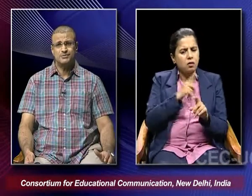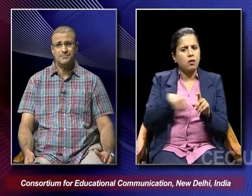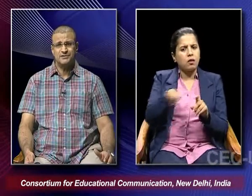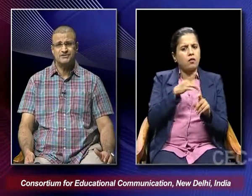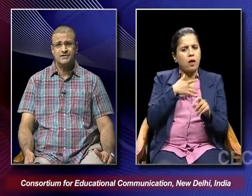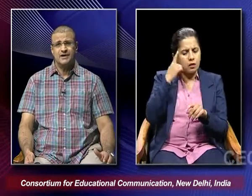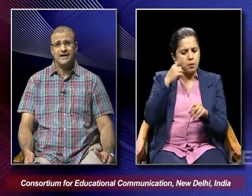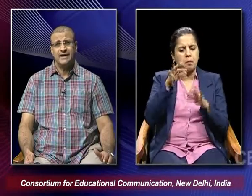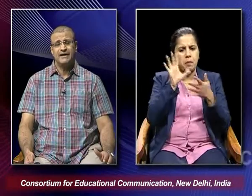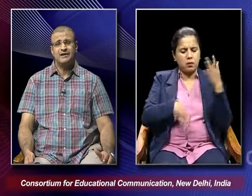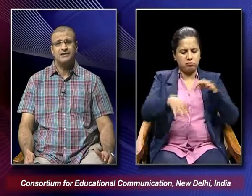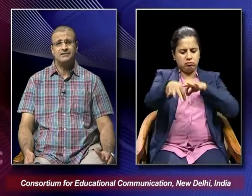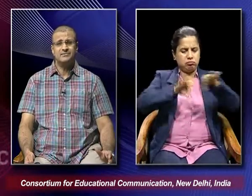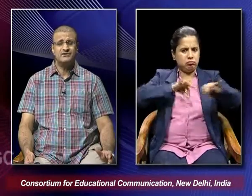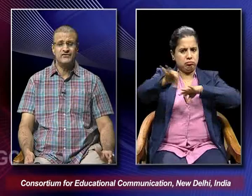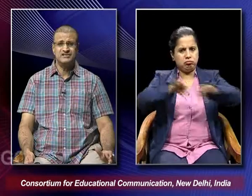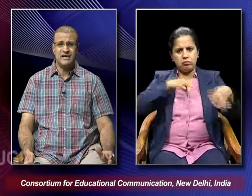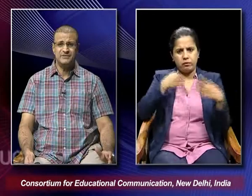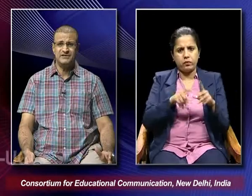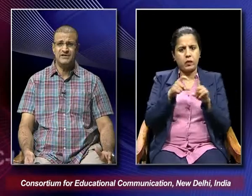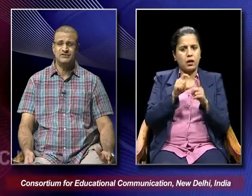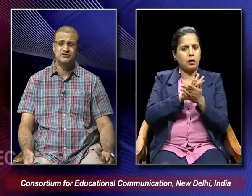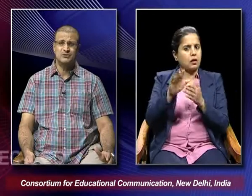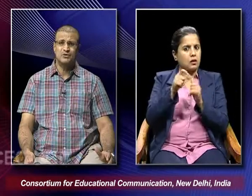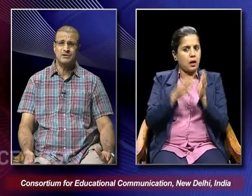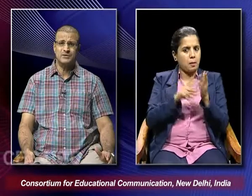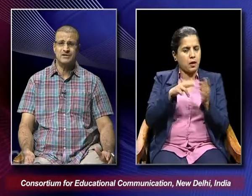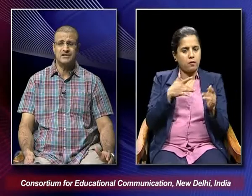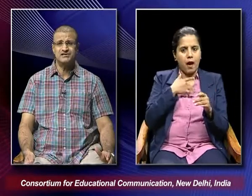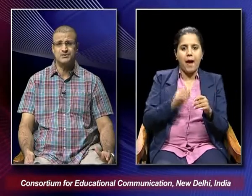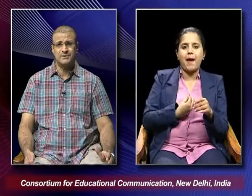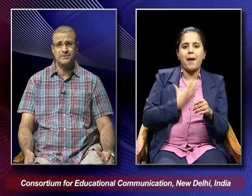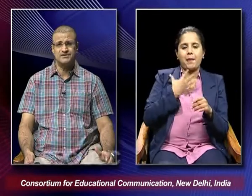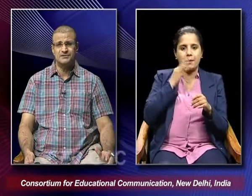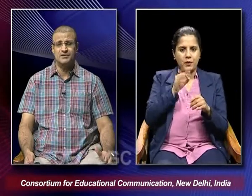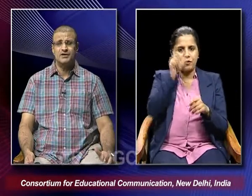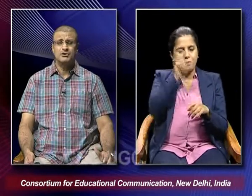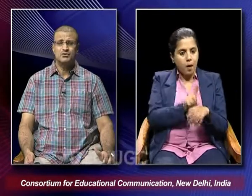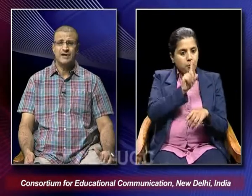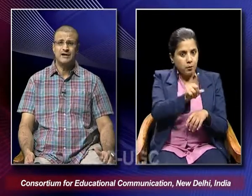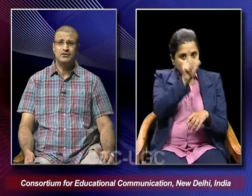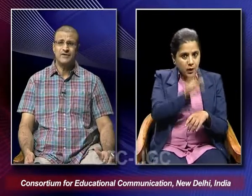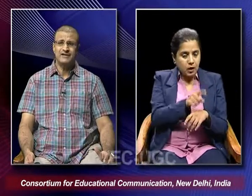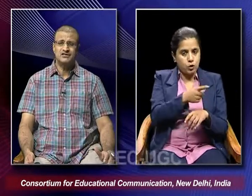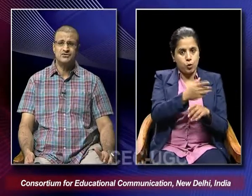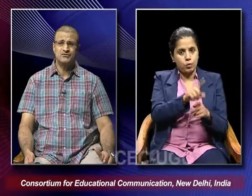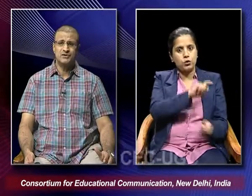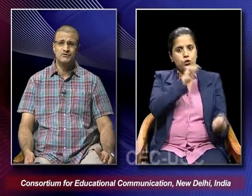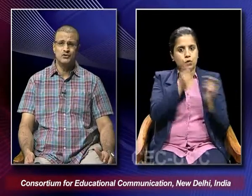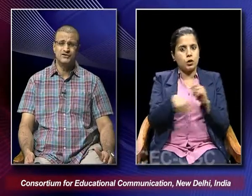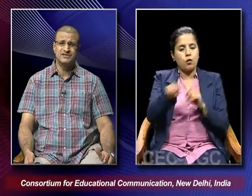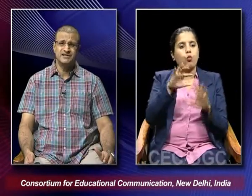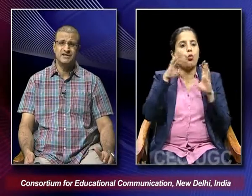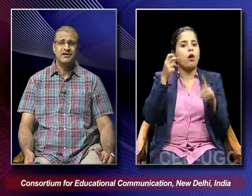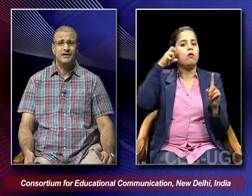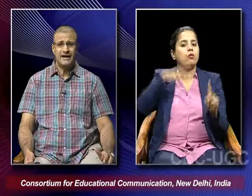those papers. And Dharmendra feels happy that he was able to convert at least one person to the kind of idealist worldview